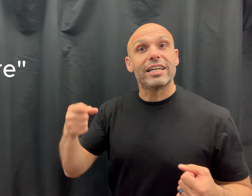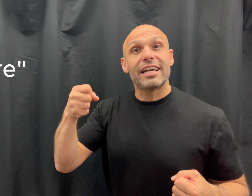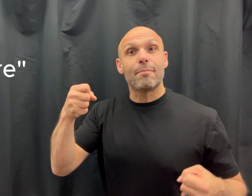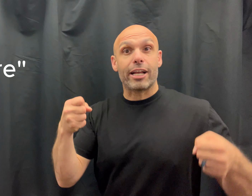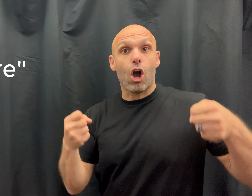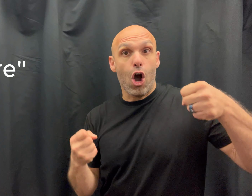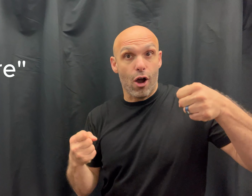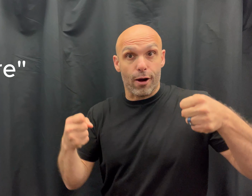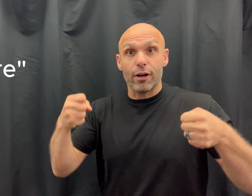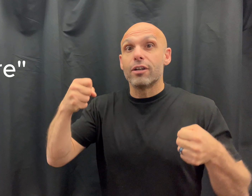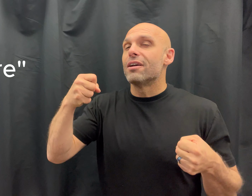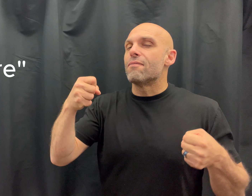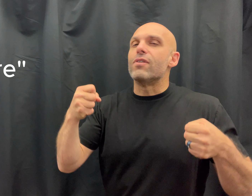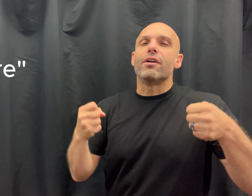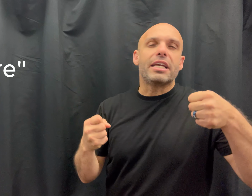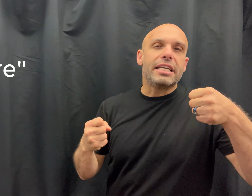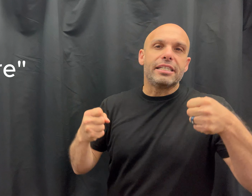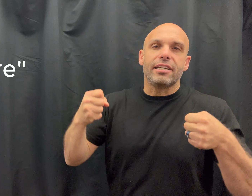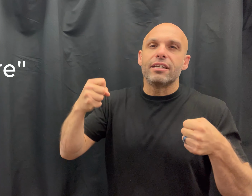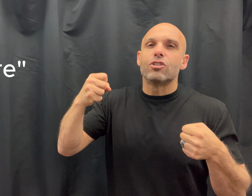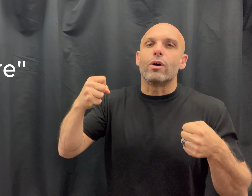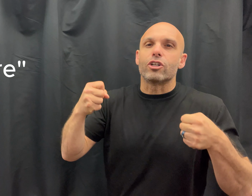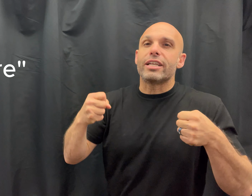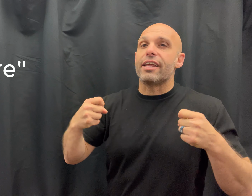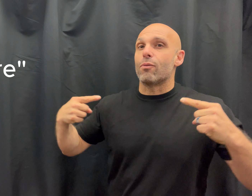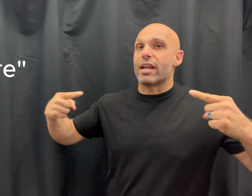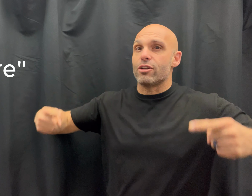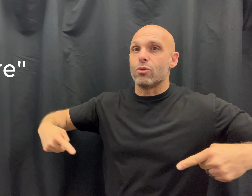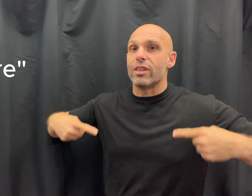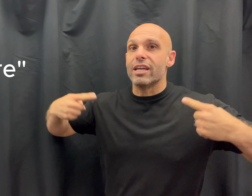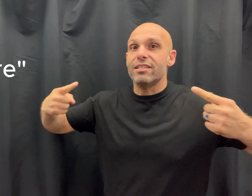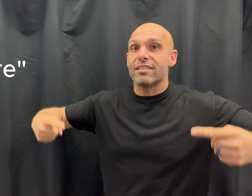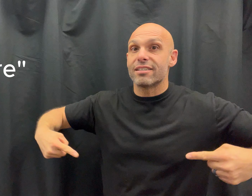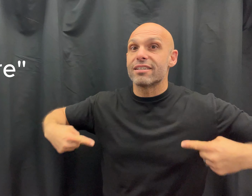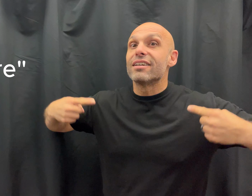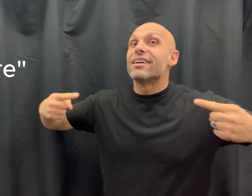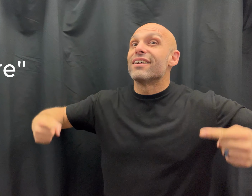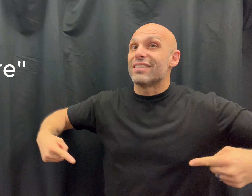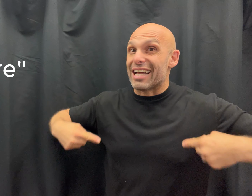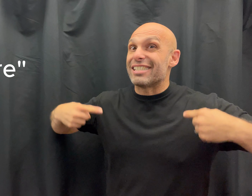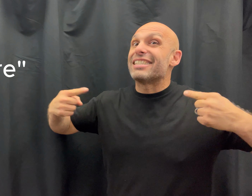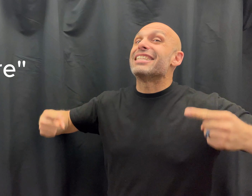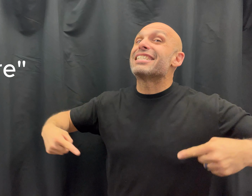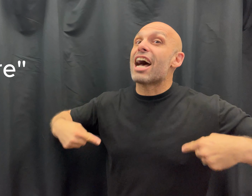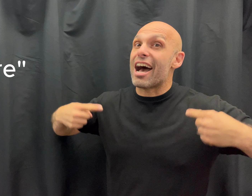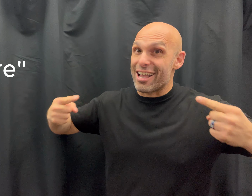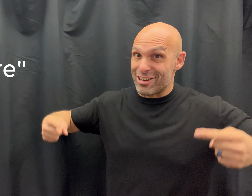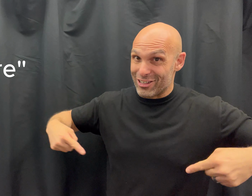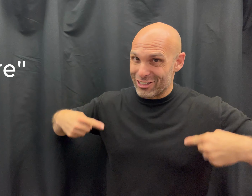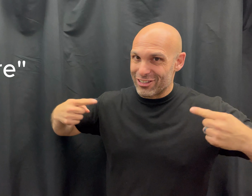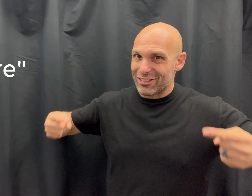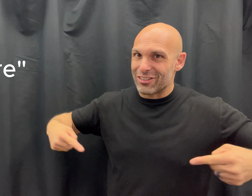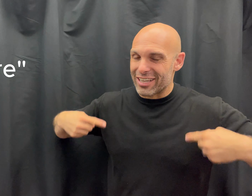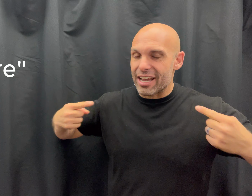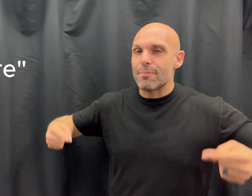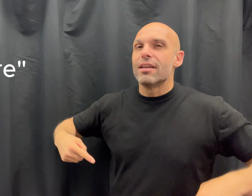sign my car, very easy to understand that when I do this, that's the tires, okay? If